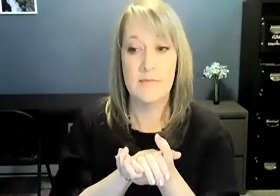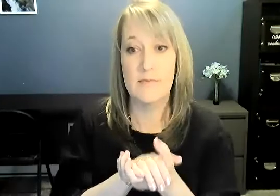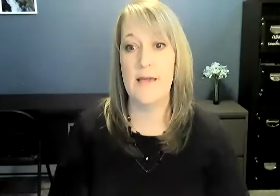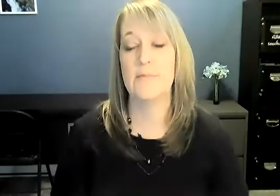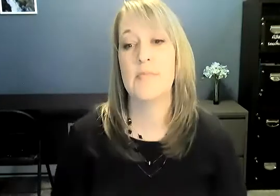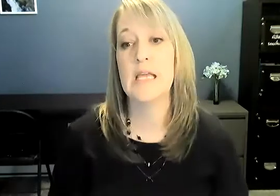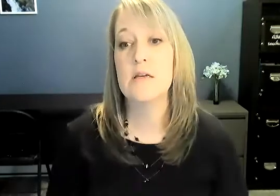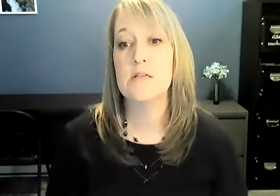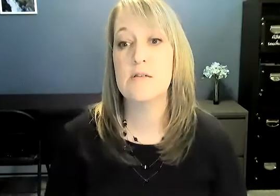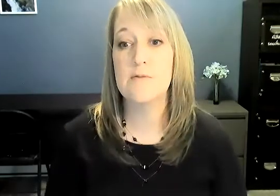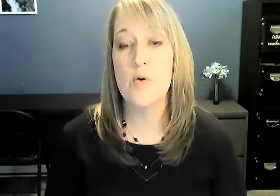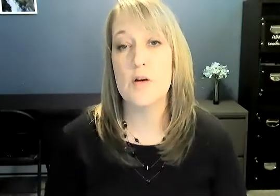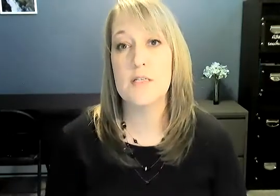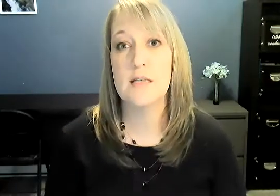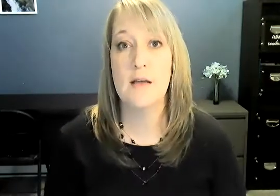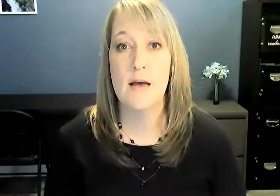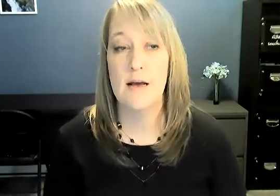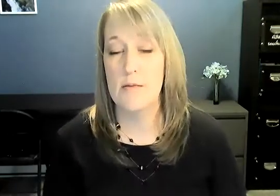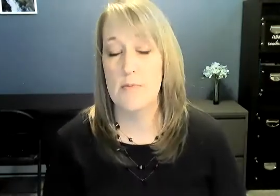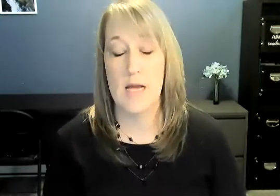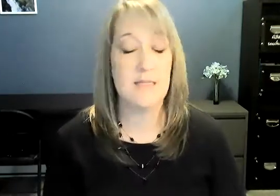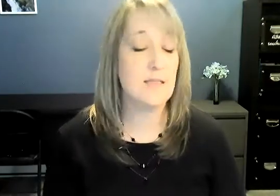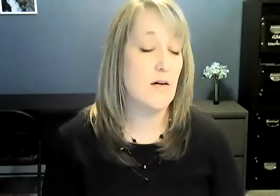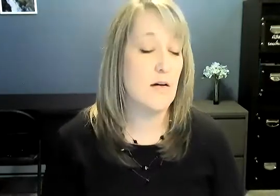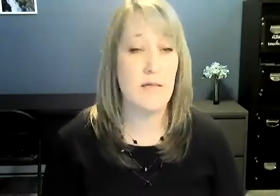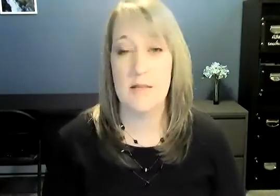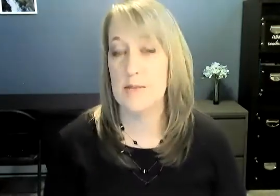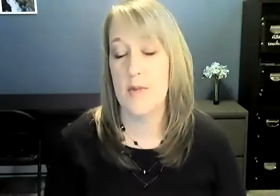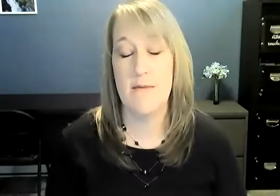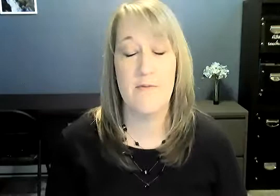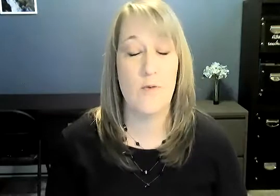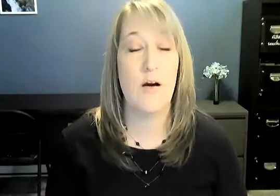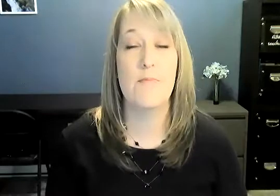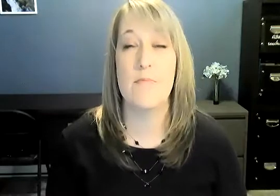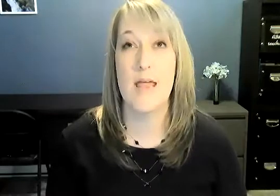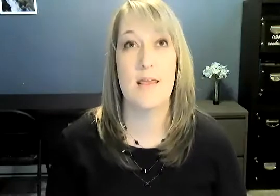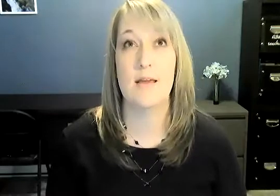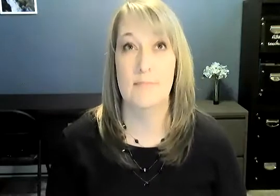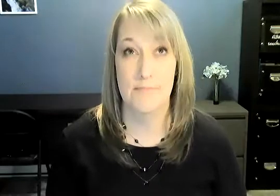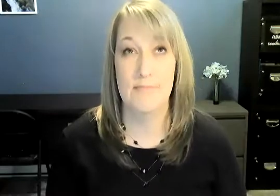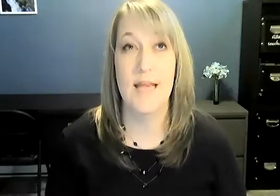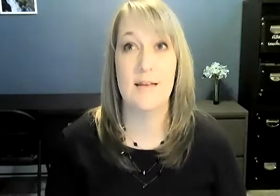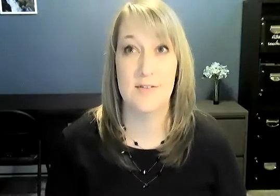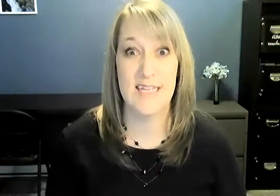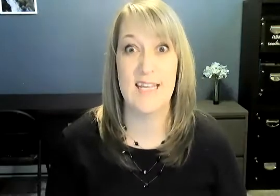Okay. Divorce, I saw this way for many